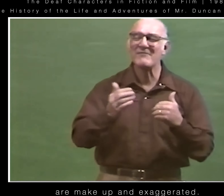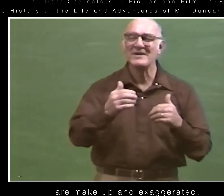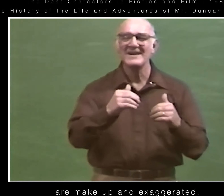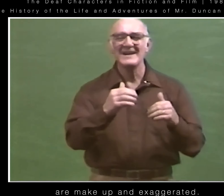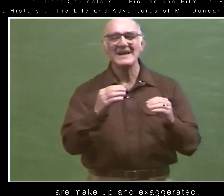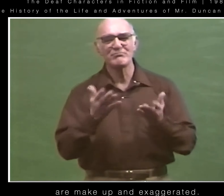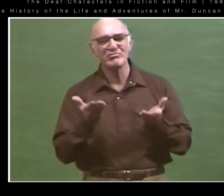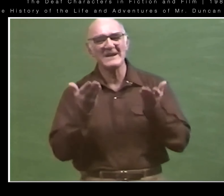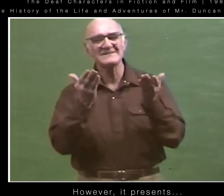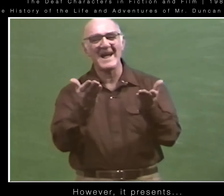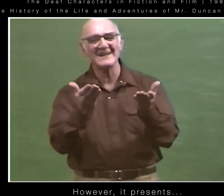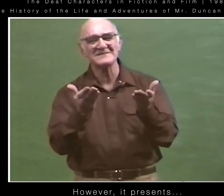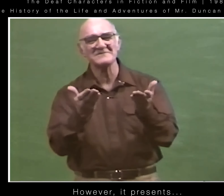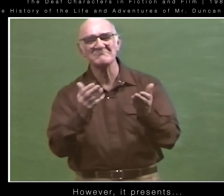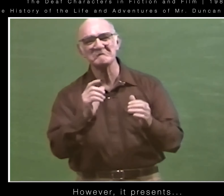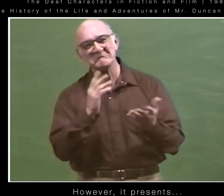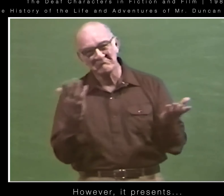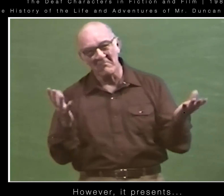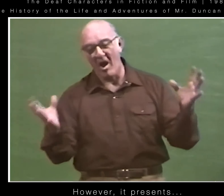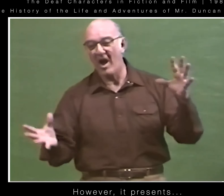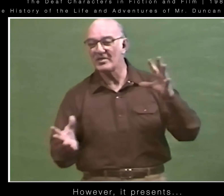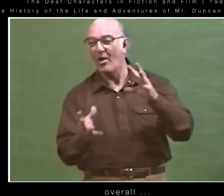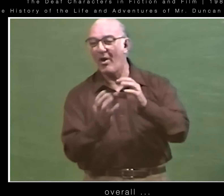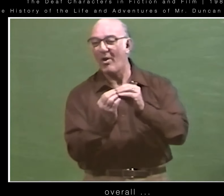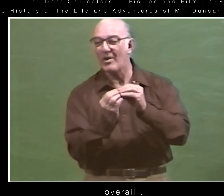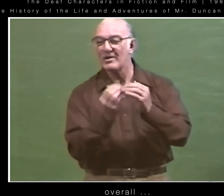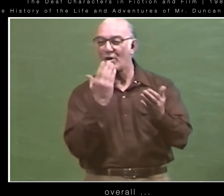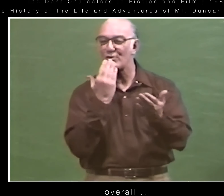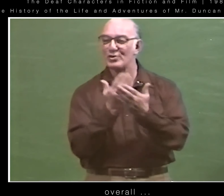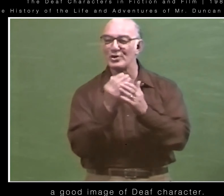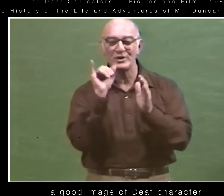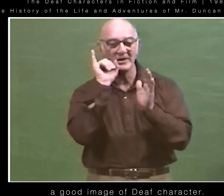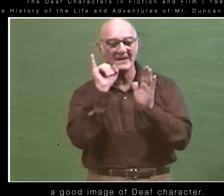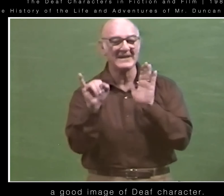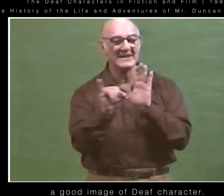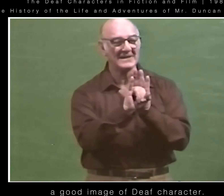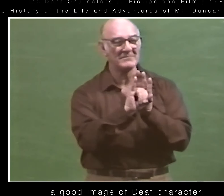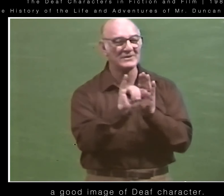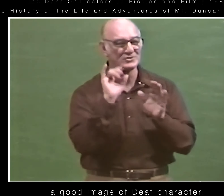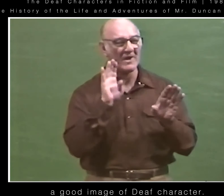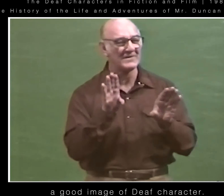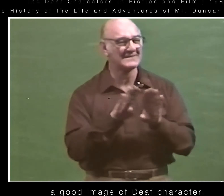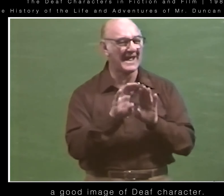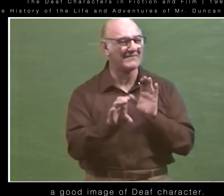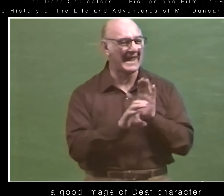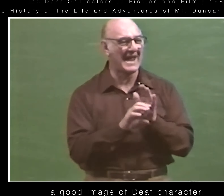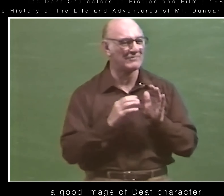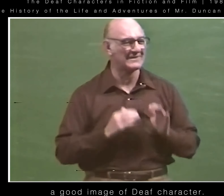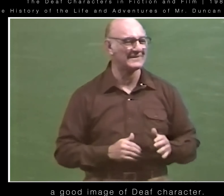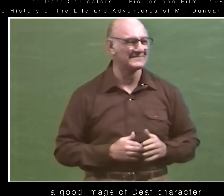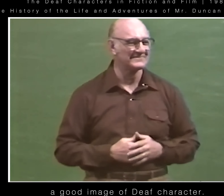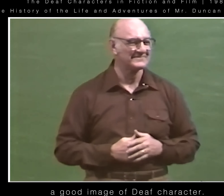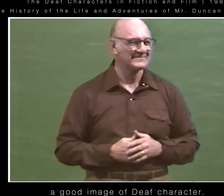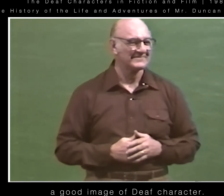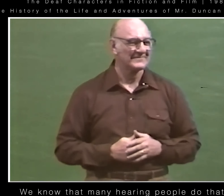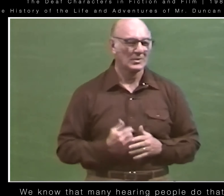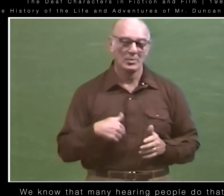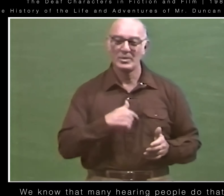however, it presents on the whole a good image of a deaf character. We